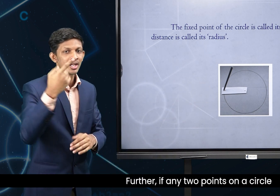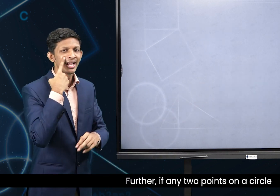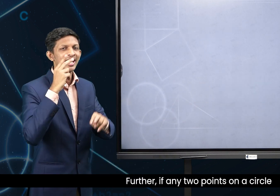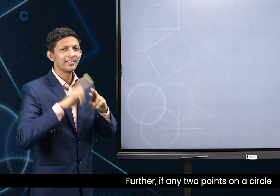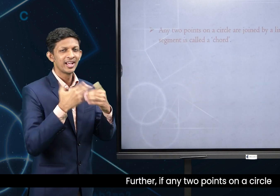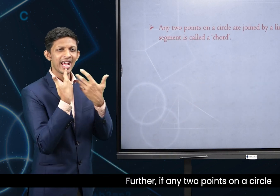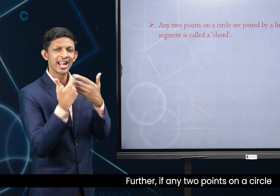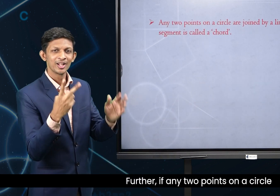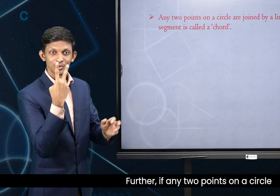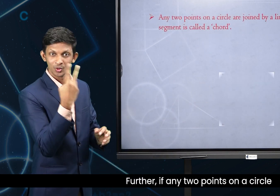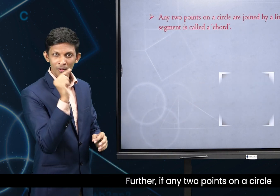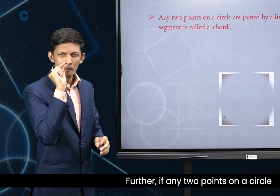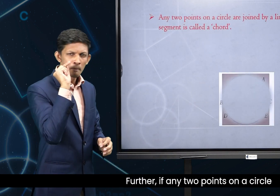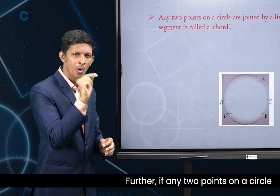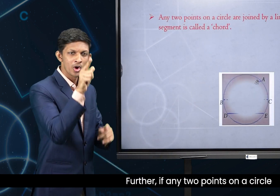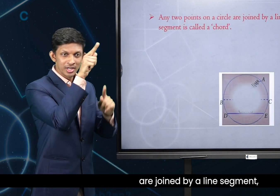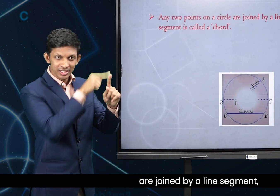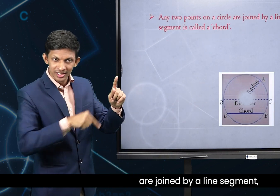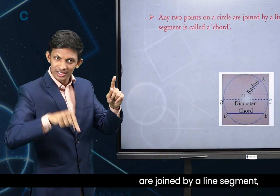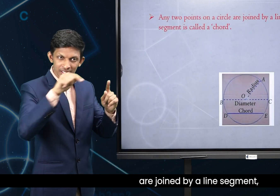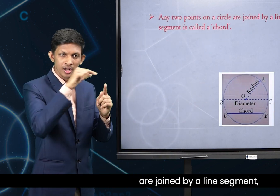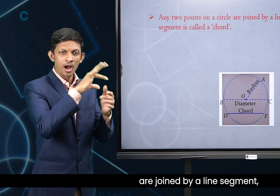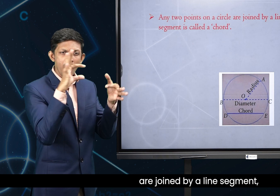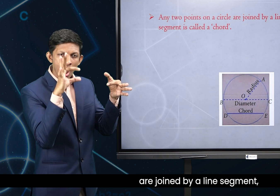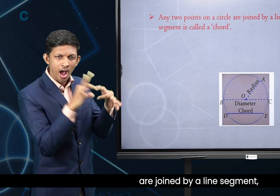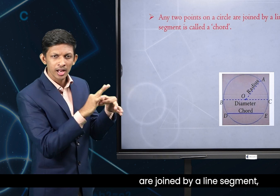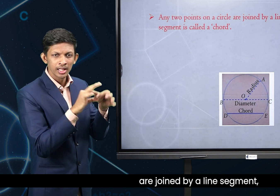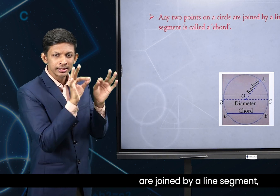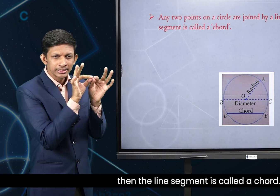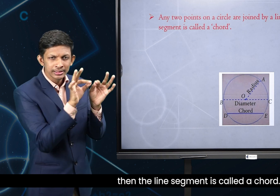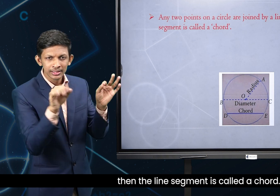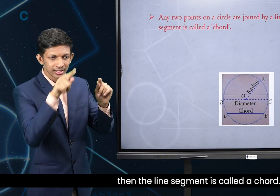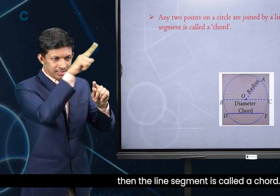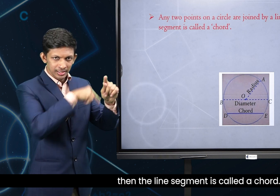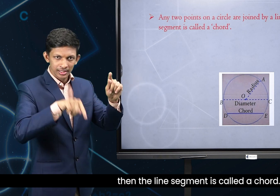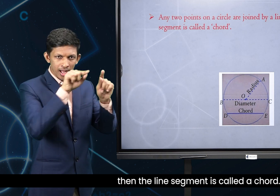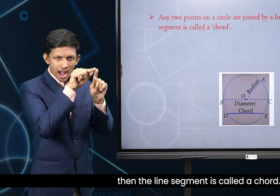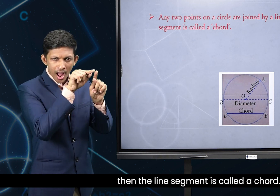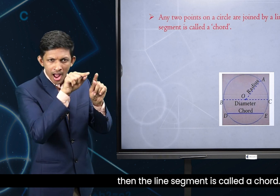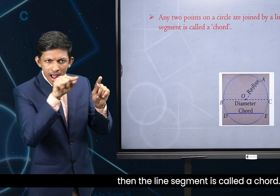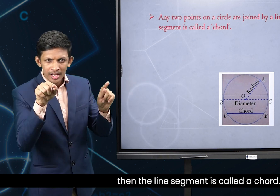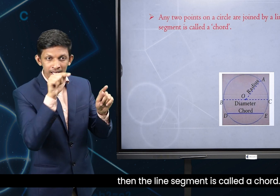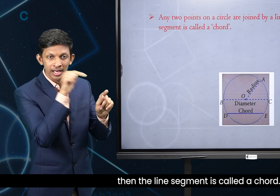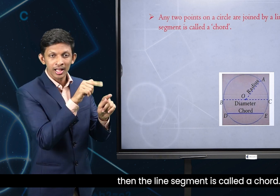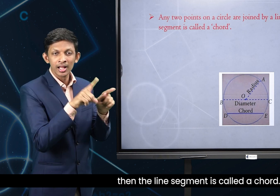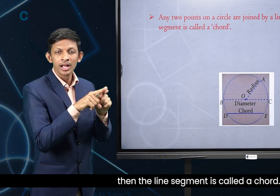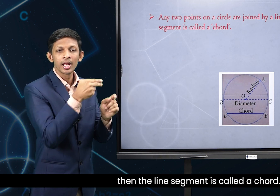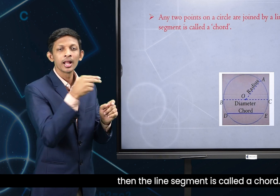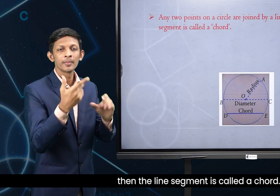Further, if any two points on a circle are joined by a line segment, then the line segment is called a chord.